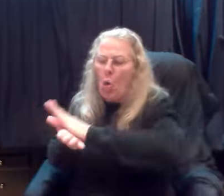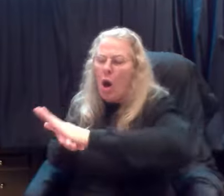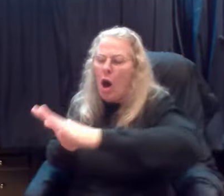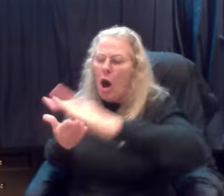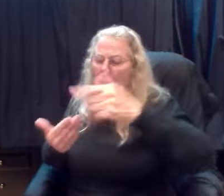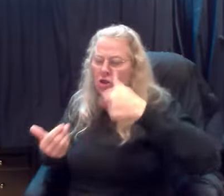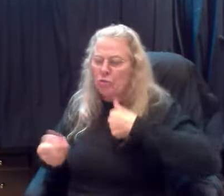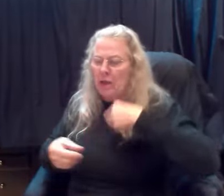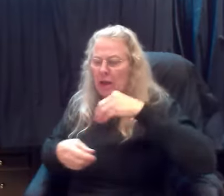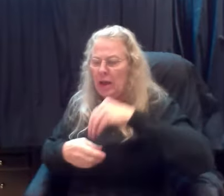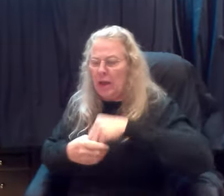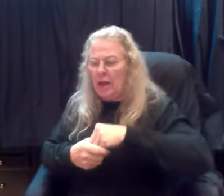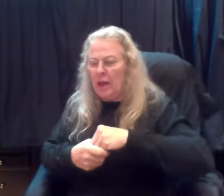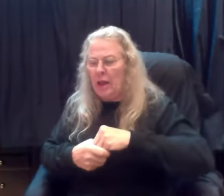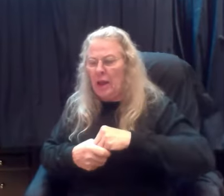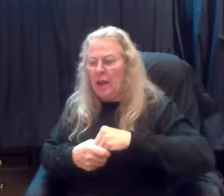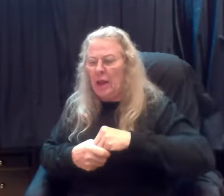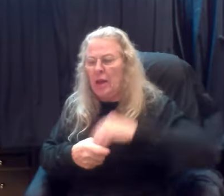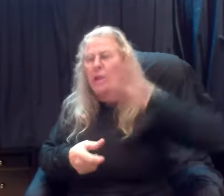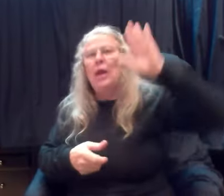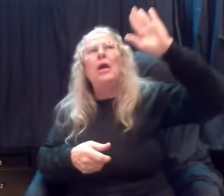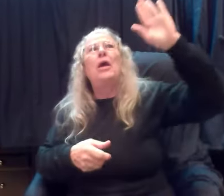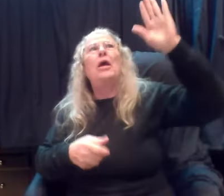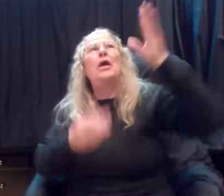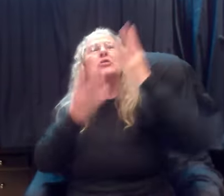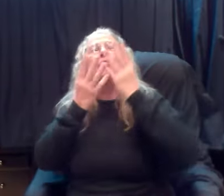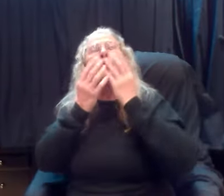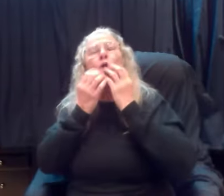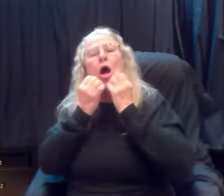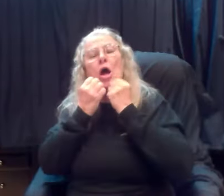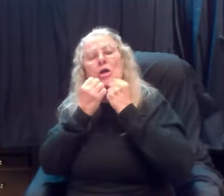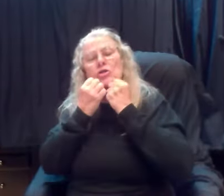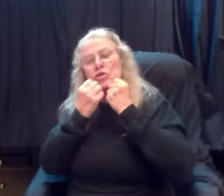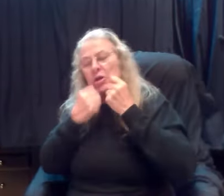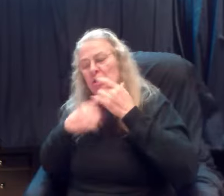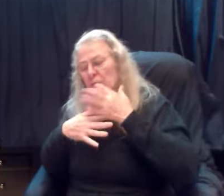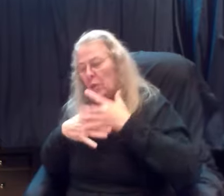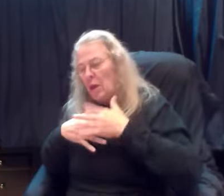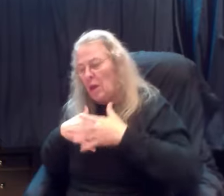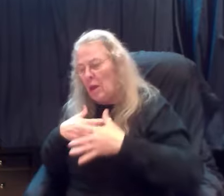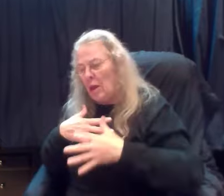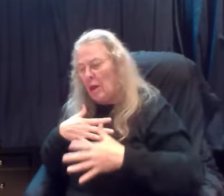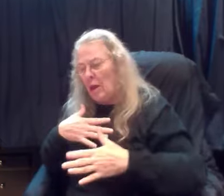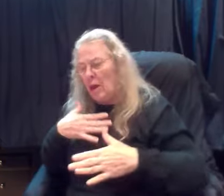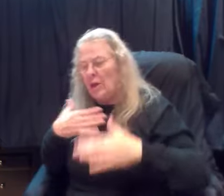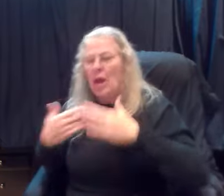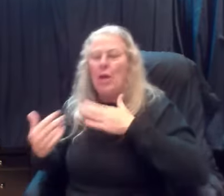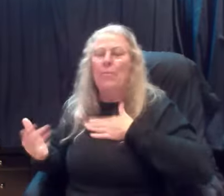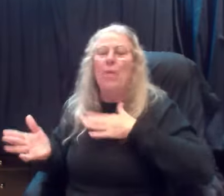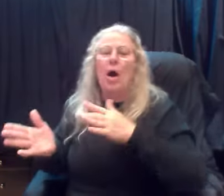wash me in his precious blood. My